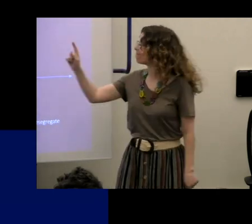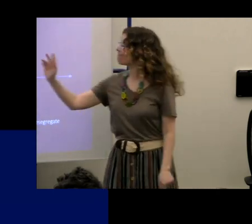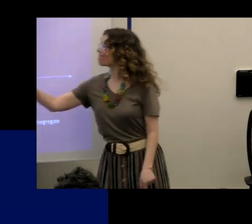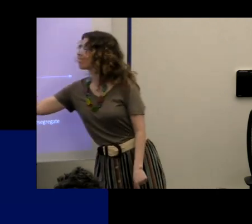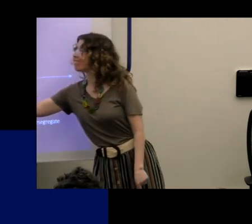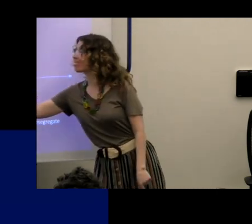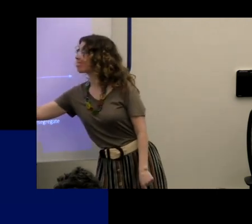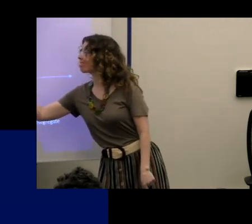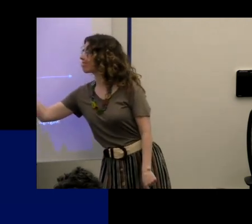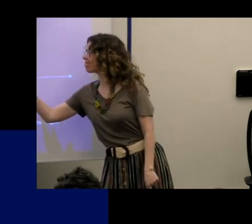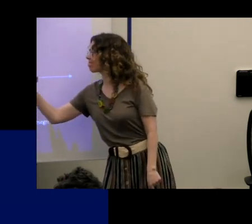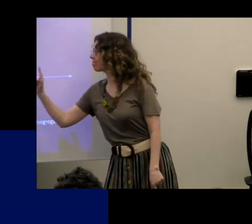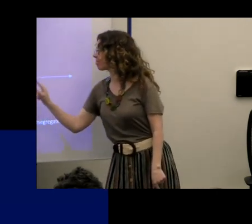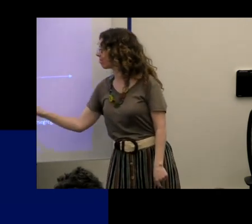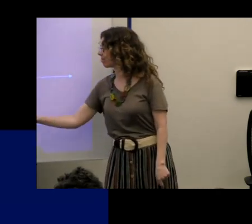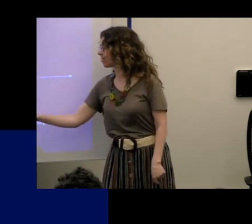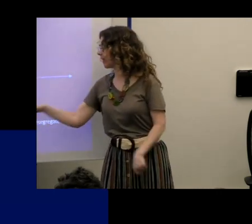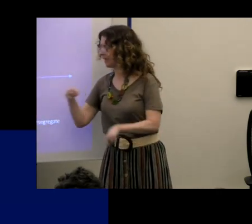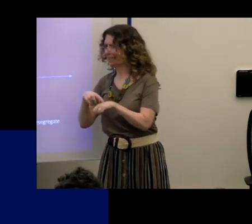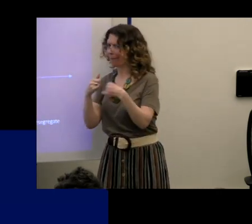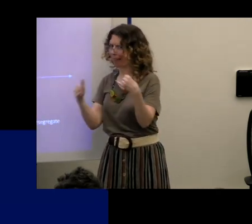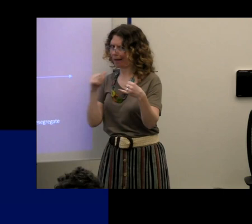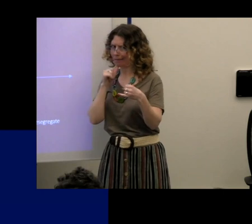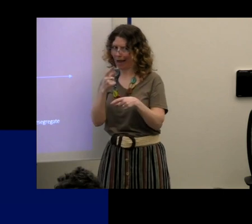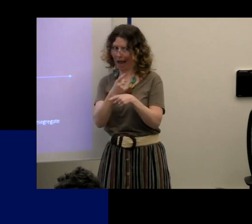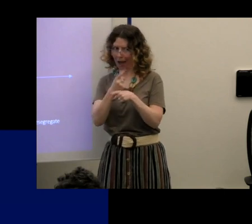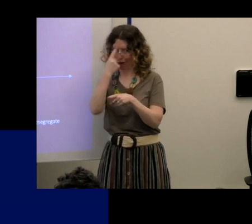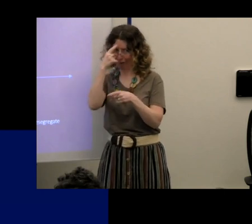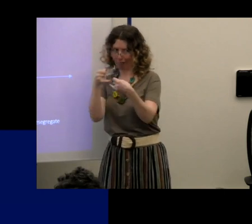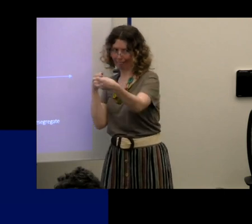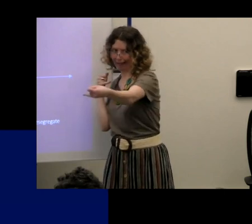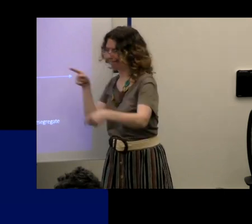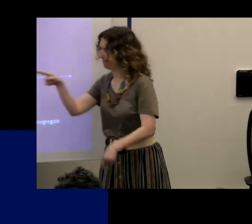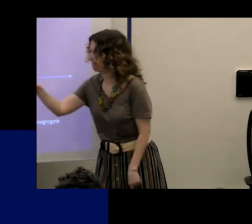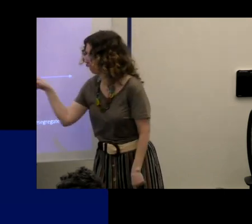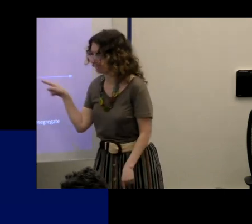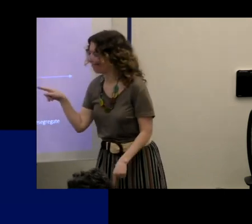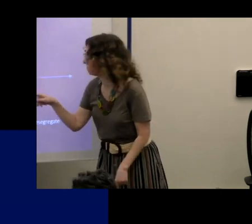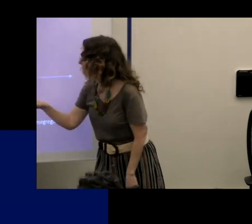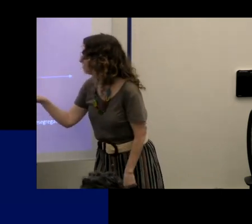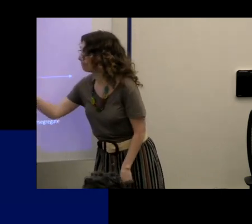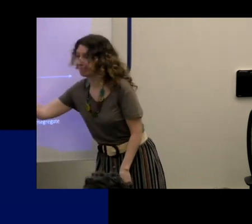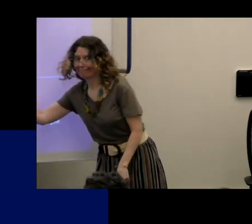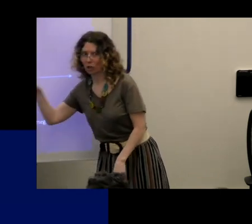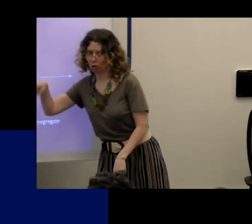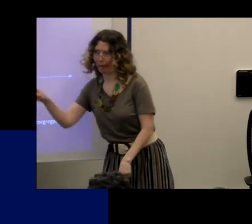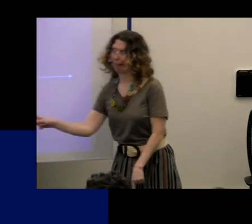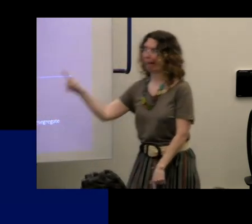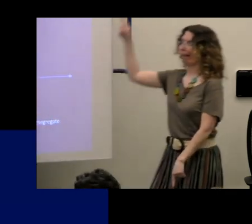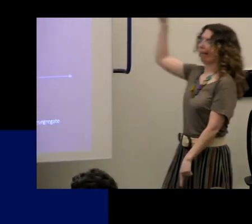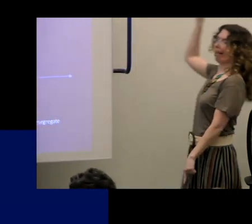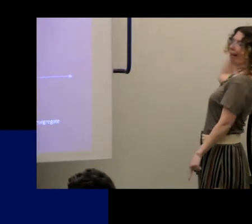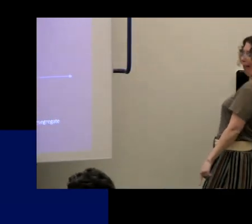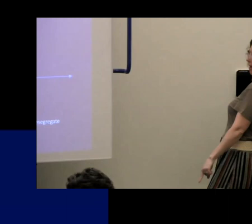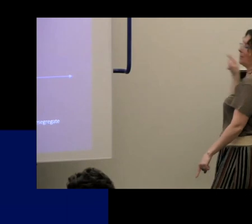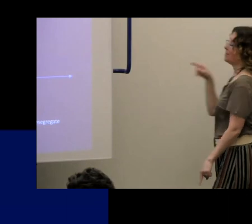was the first Black deaf school. And as time went on, this timeline is not fit to scale, if you